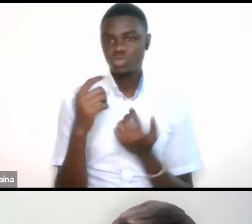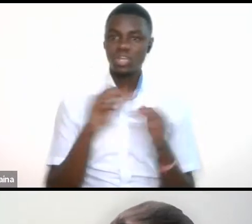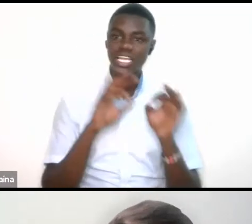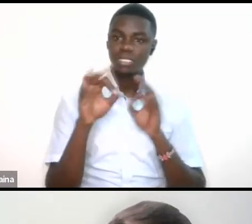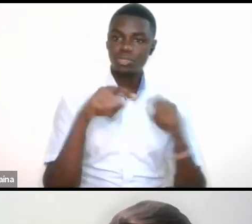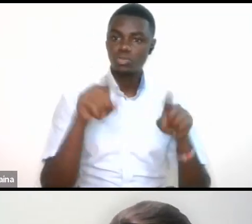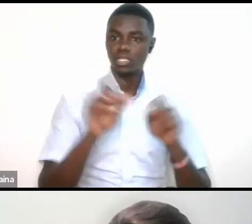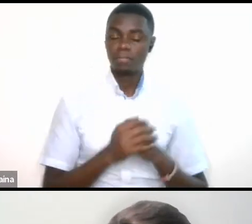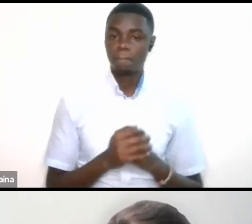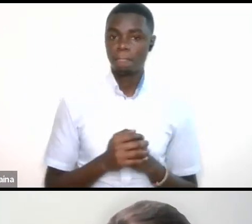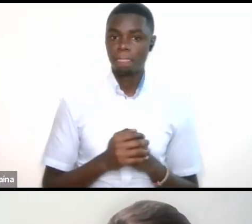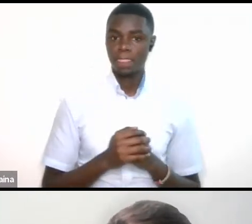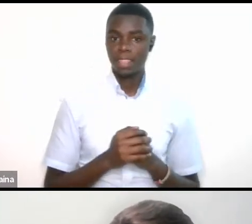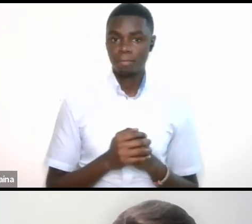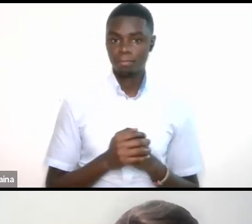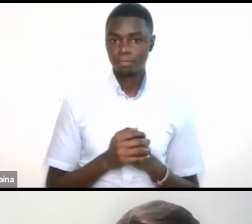Okay.